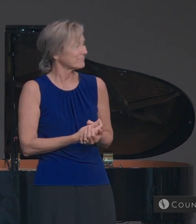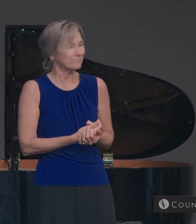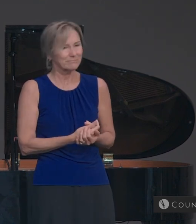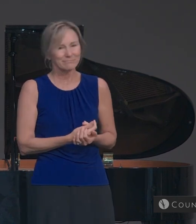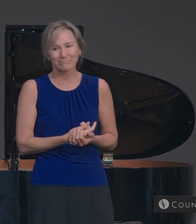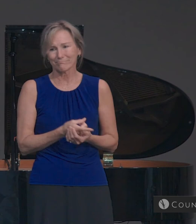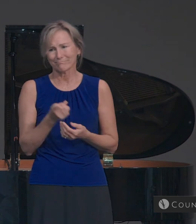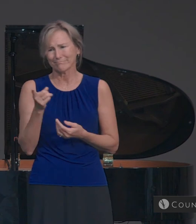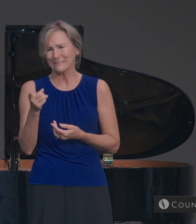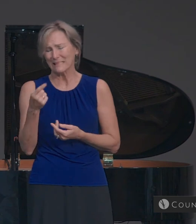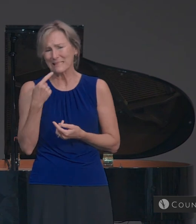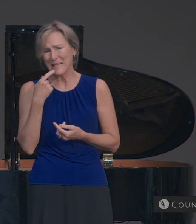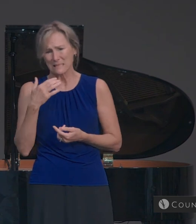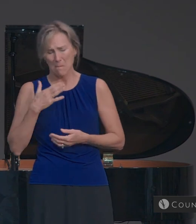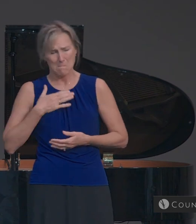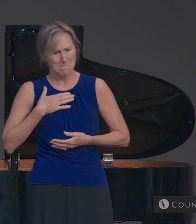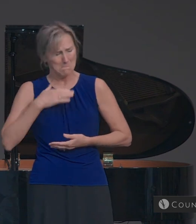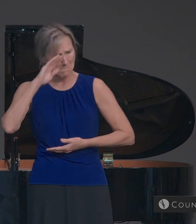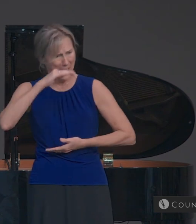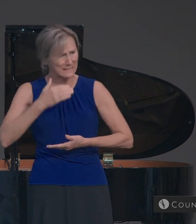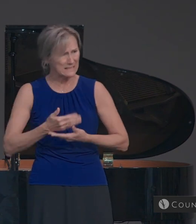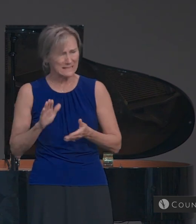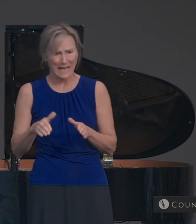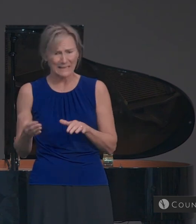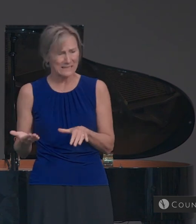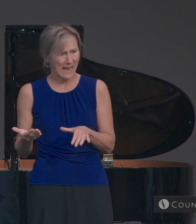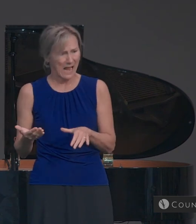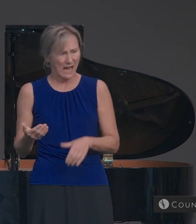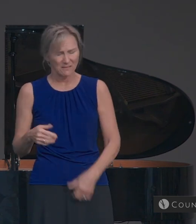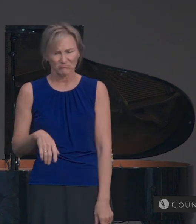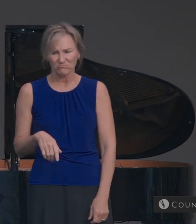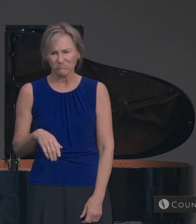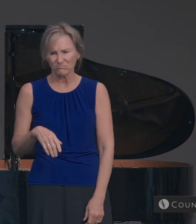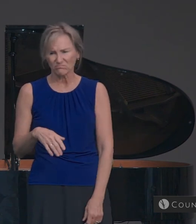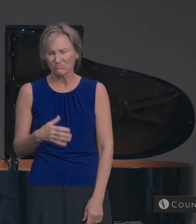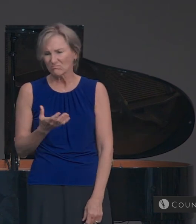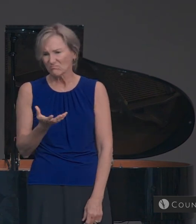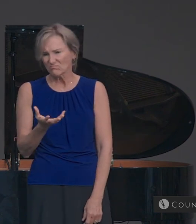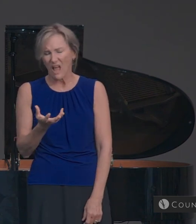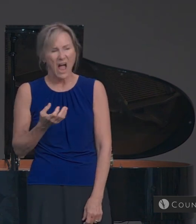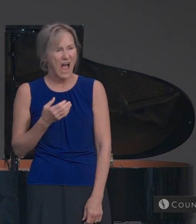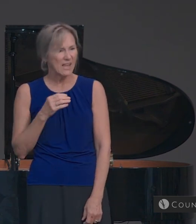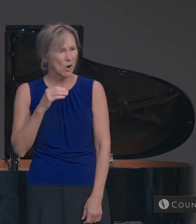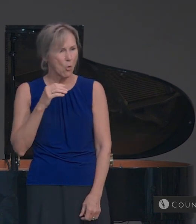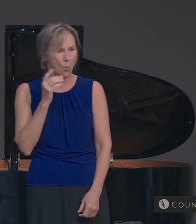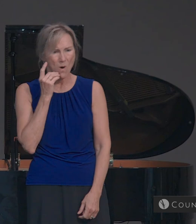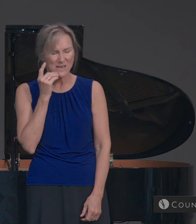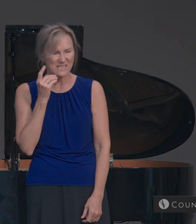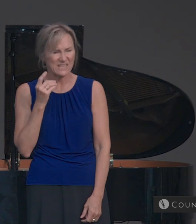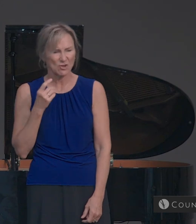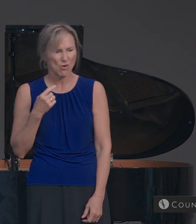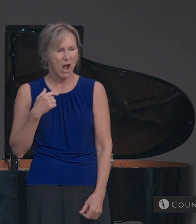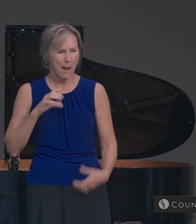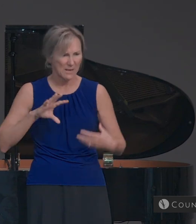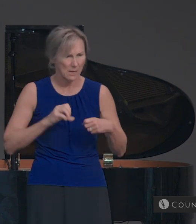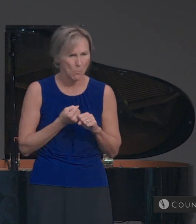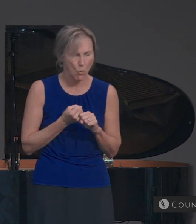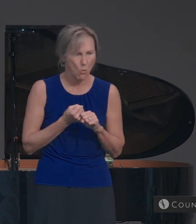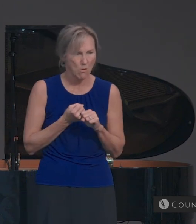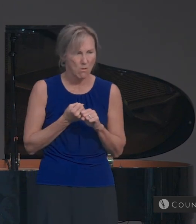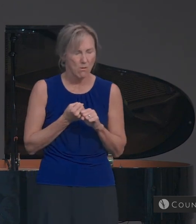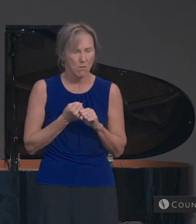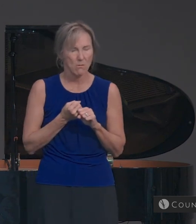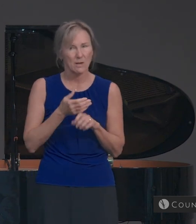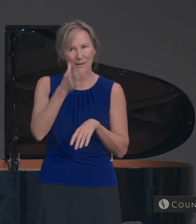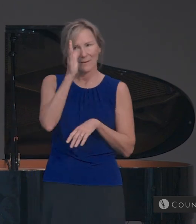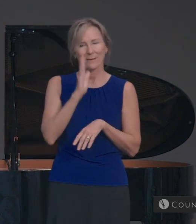died. My sons died. I'm not hungry. I'm mourning my sons. And God says, okay, I got that. I